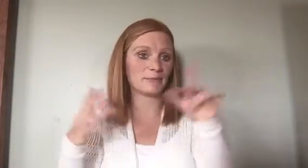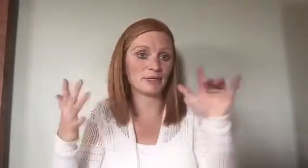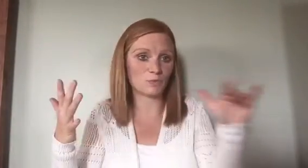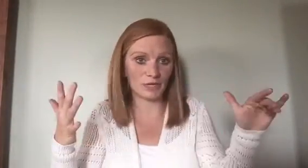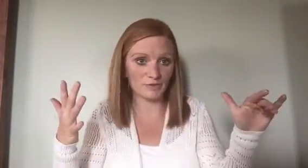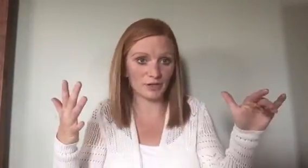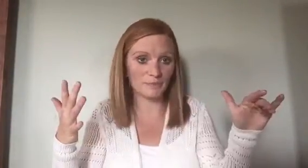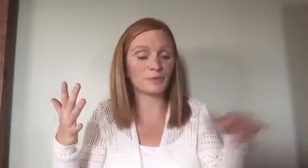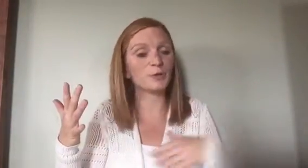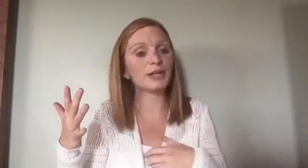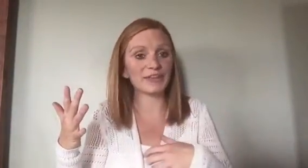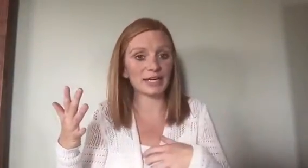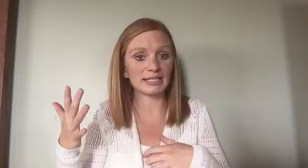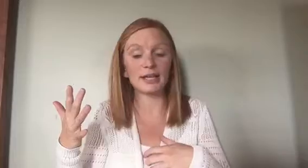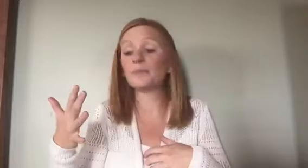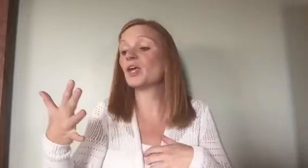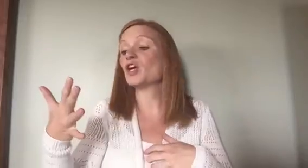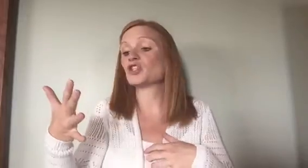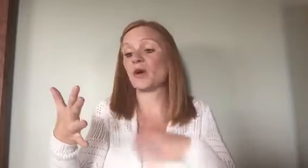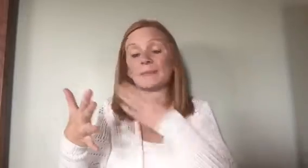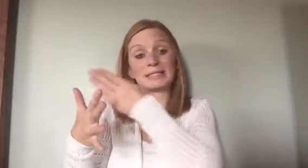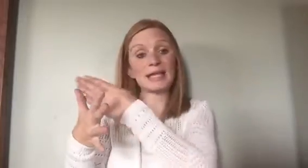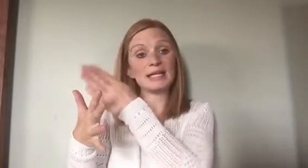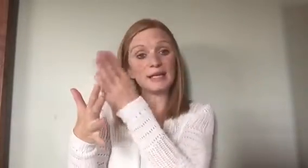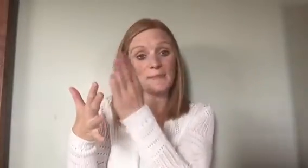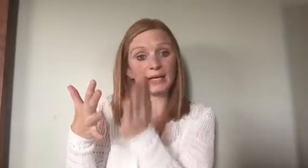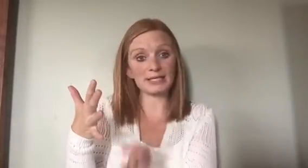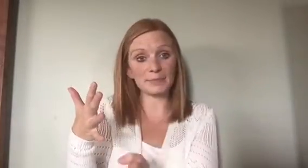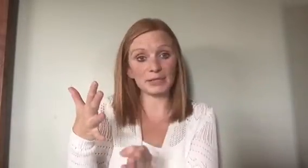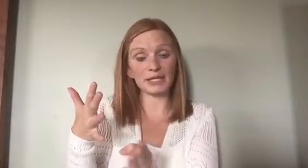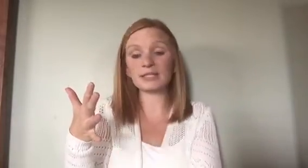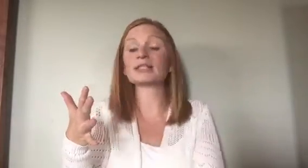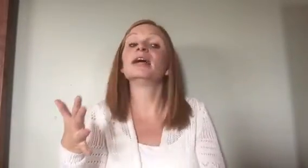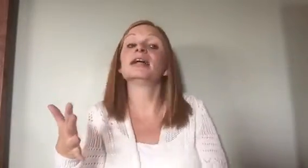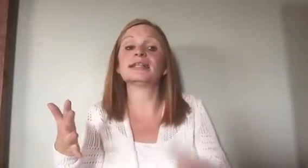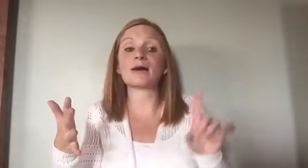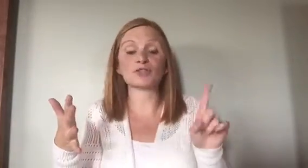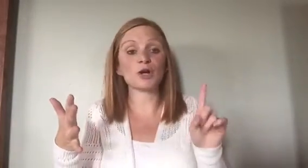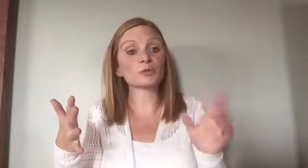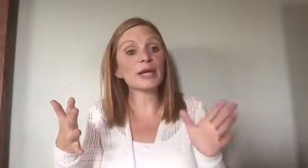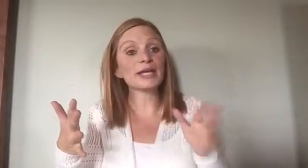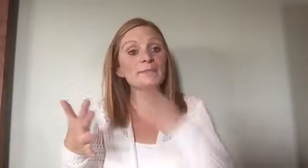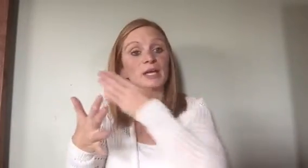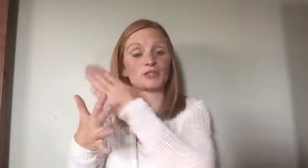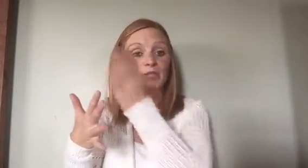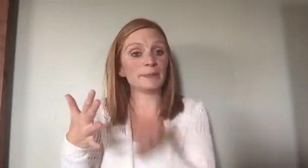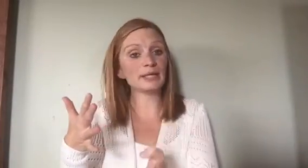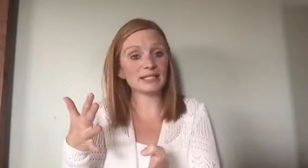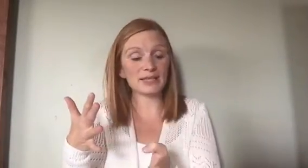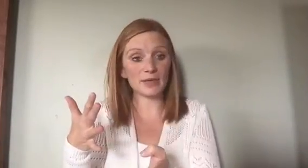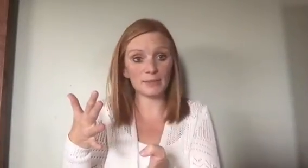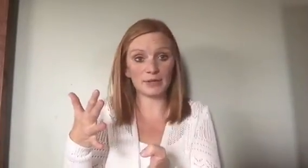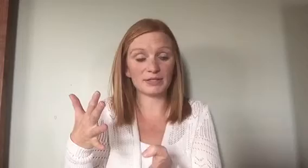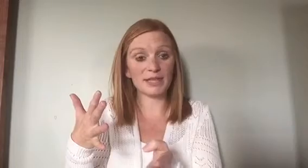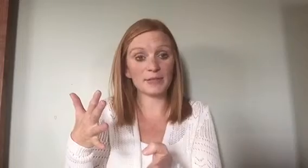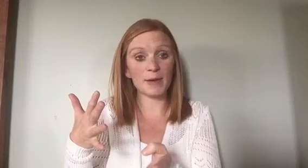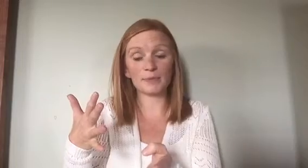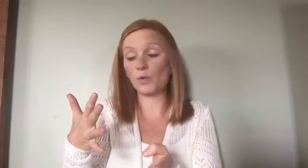is whatever. You get the idea. So I'm setting up my siblings. Now it's called ranking because you typically set them up in